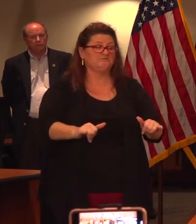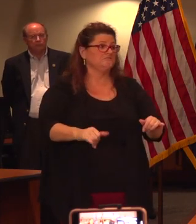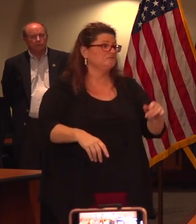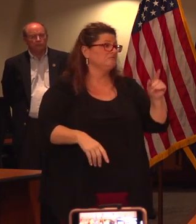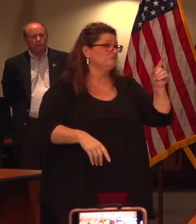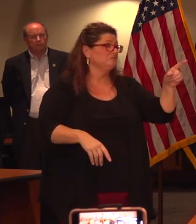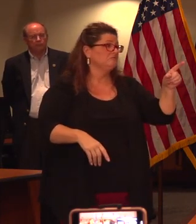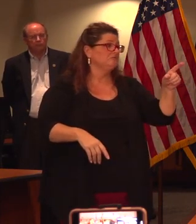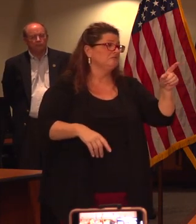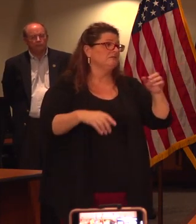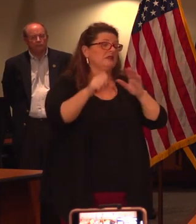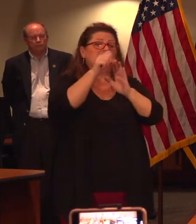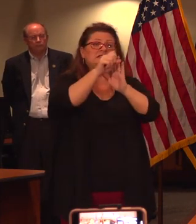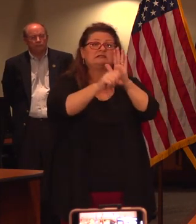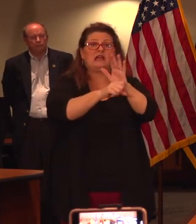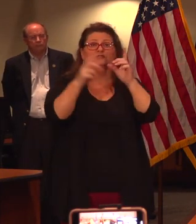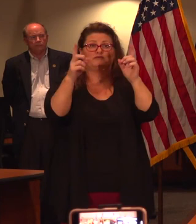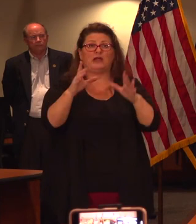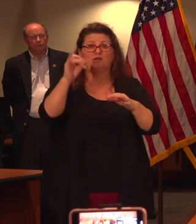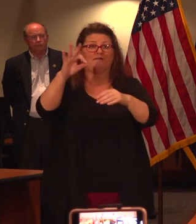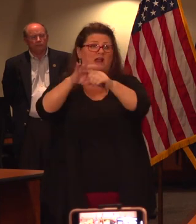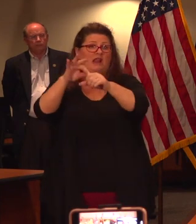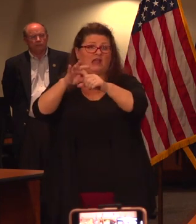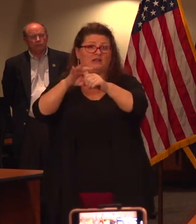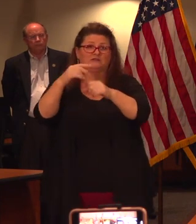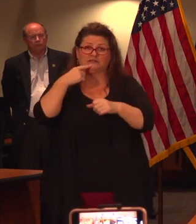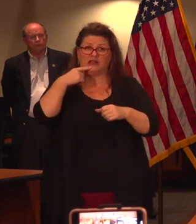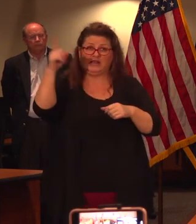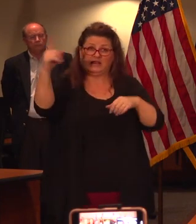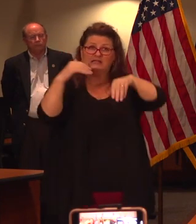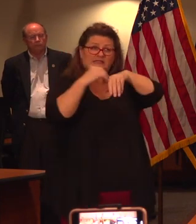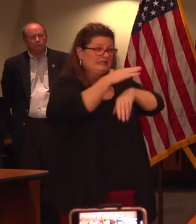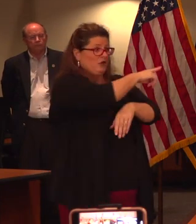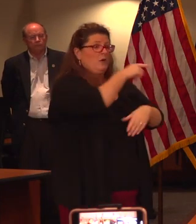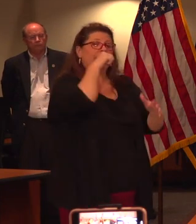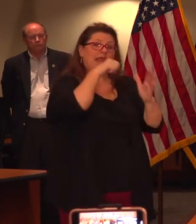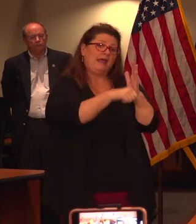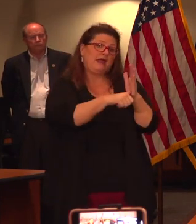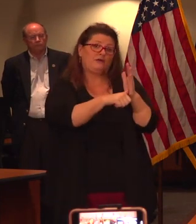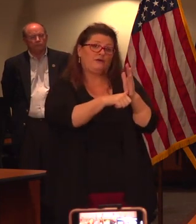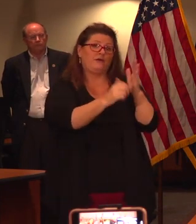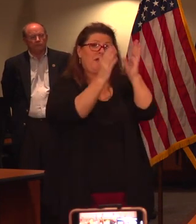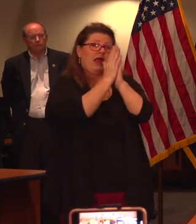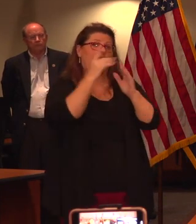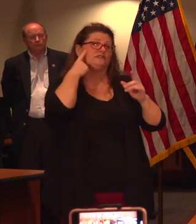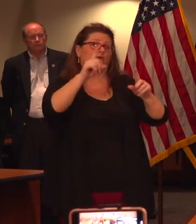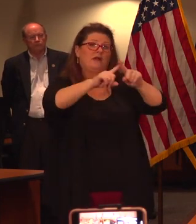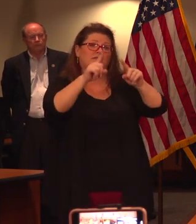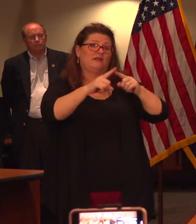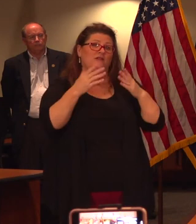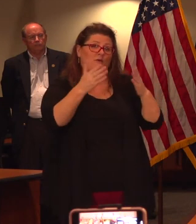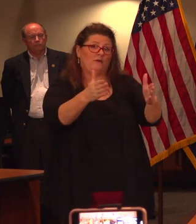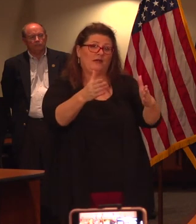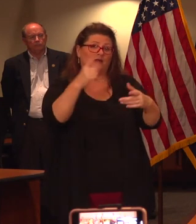Director, Marciandino, I think sent you and legislative leaders a letter a few weeks ago outlining other ways to protect the election,